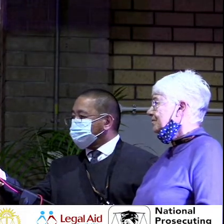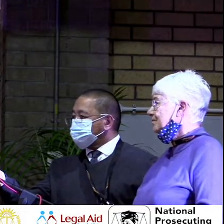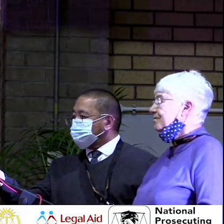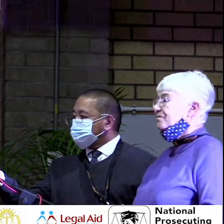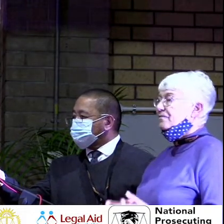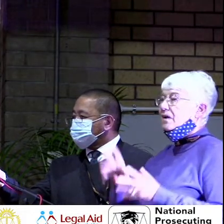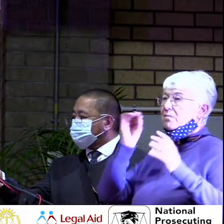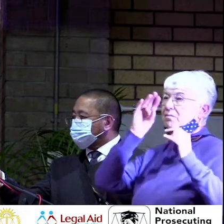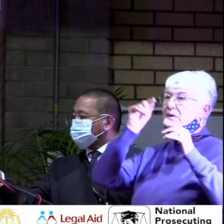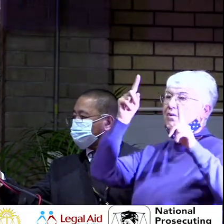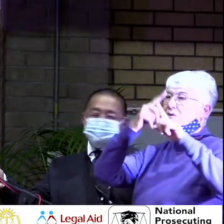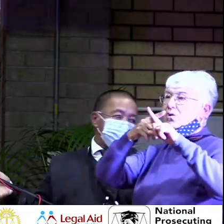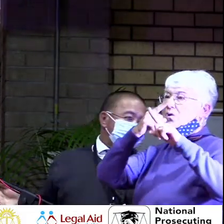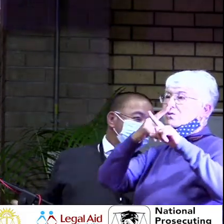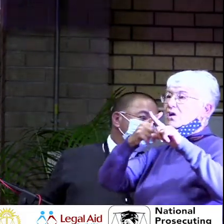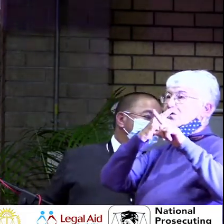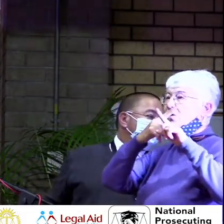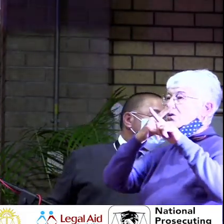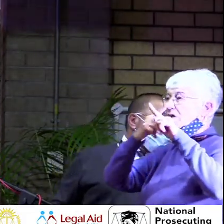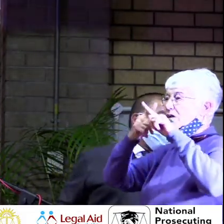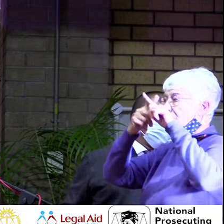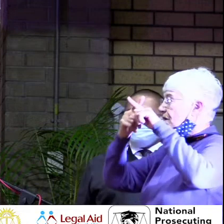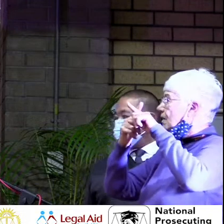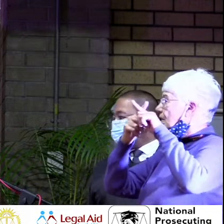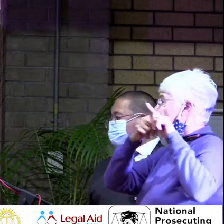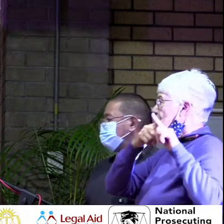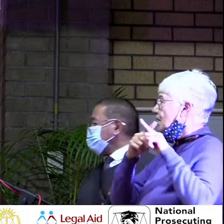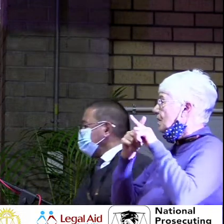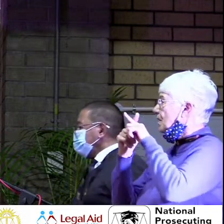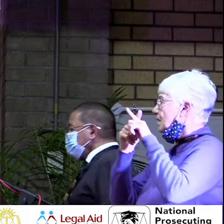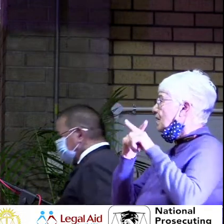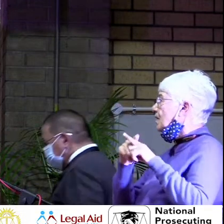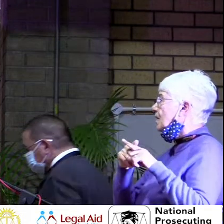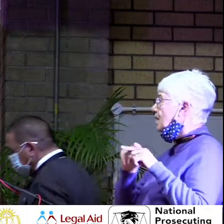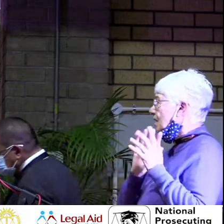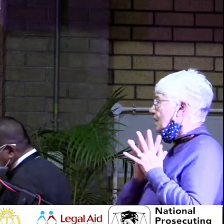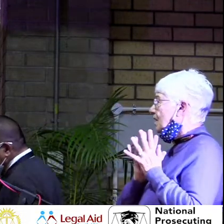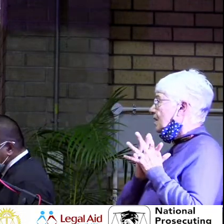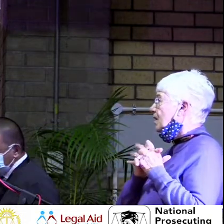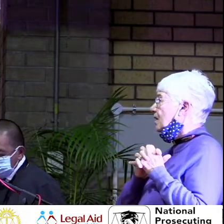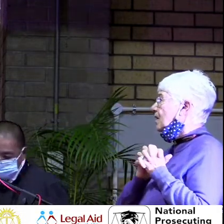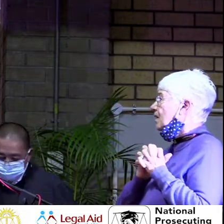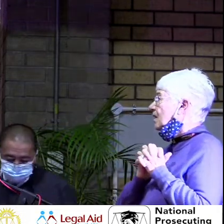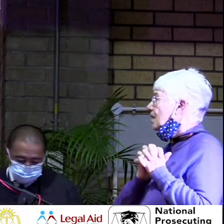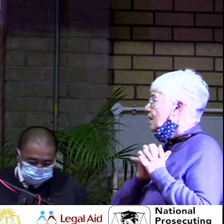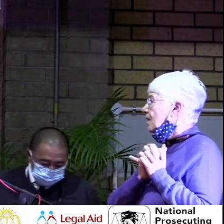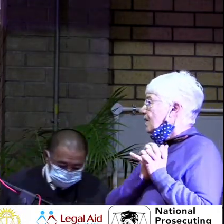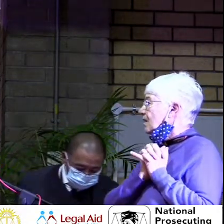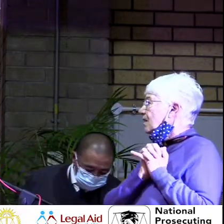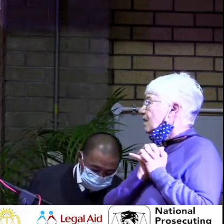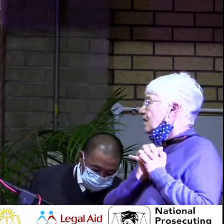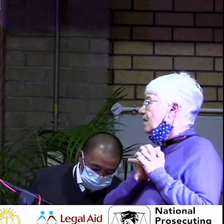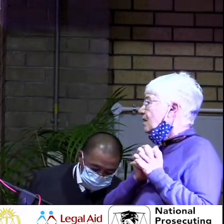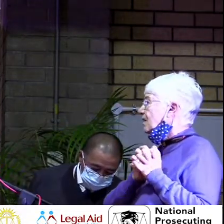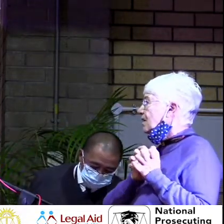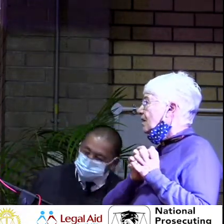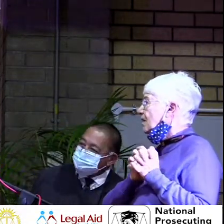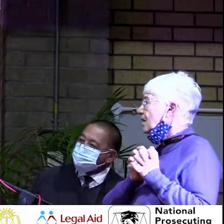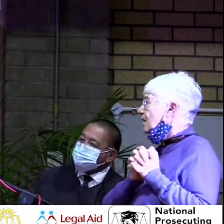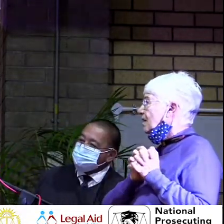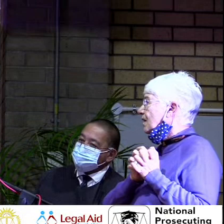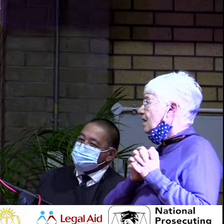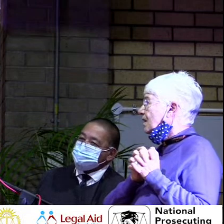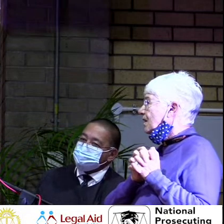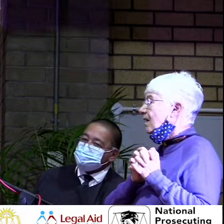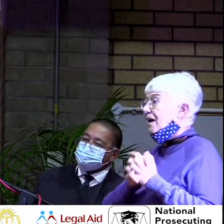bethuna nafuna zihlale nje. Yeah, now I would like to request you, my community, to speak